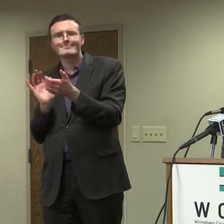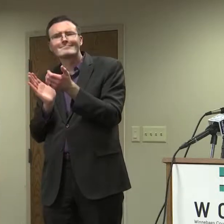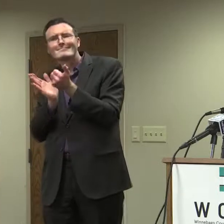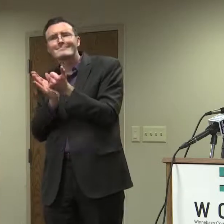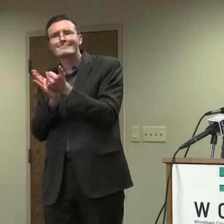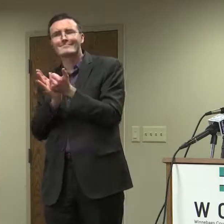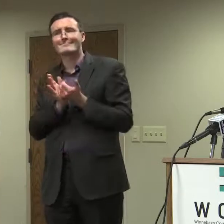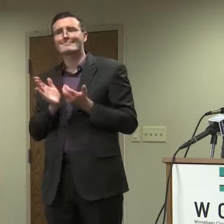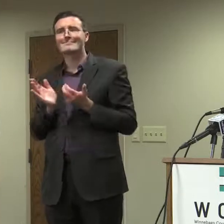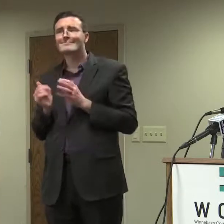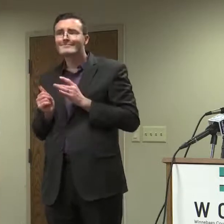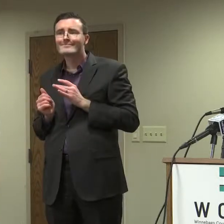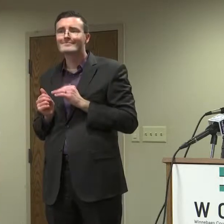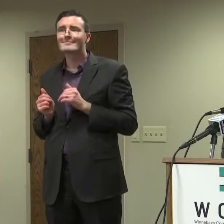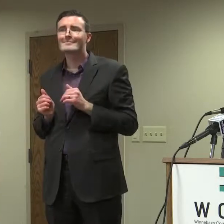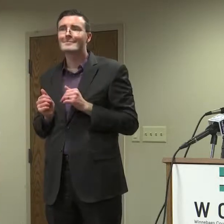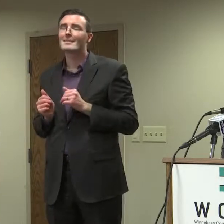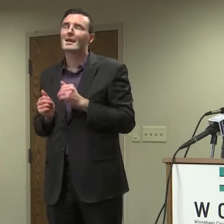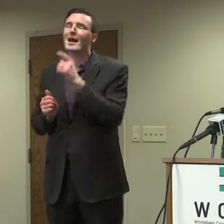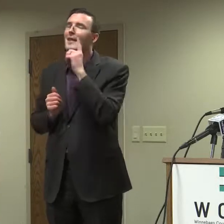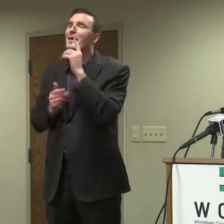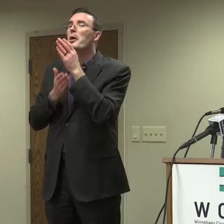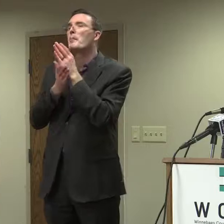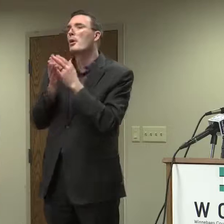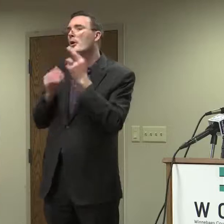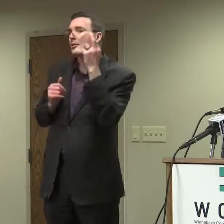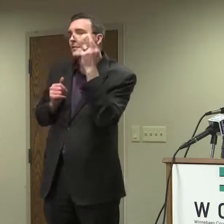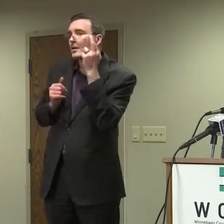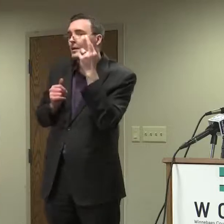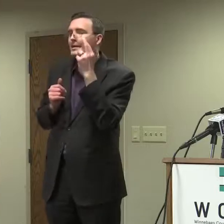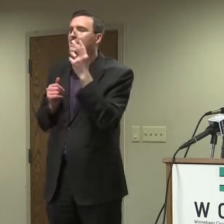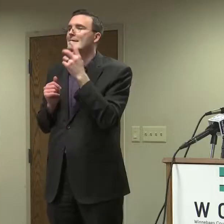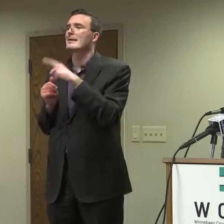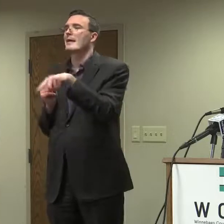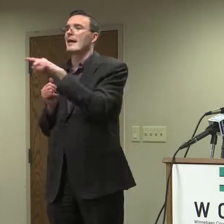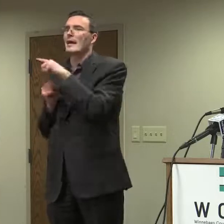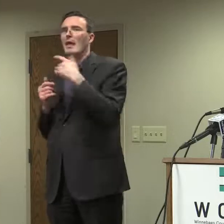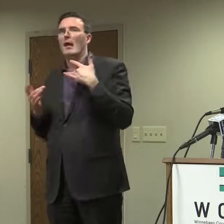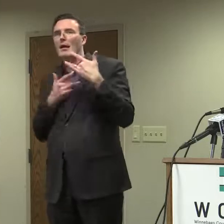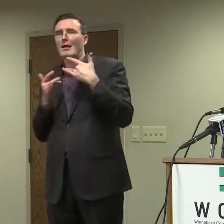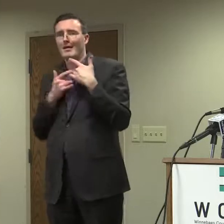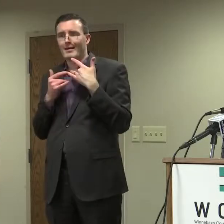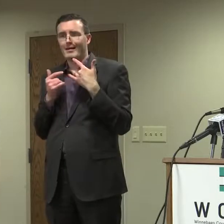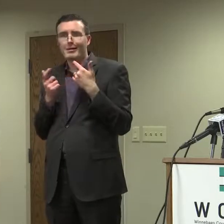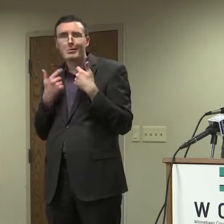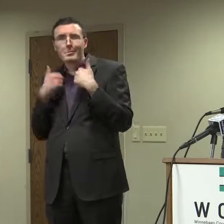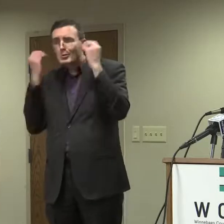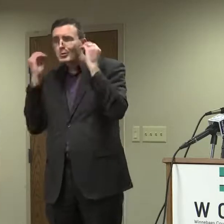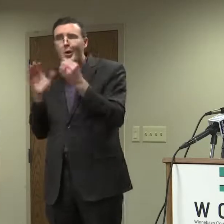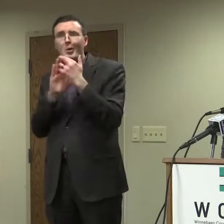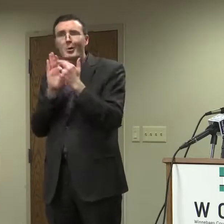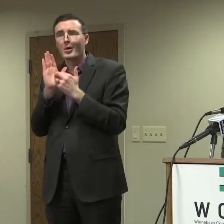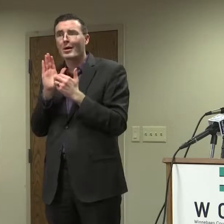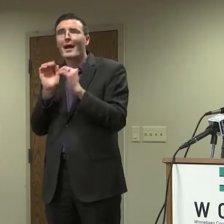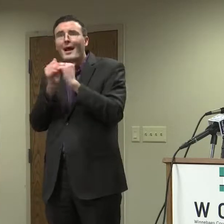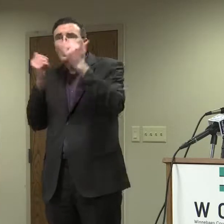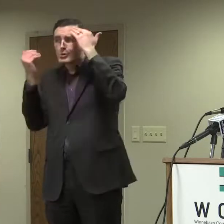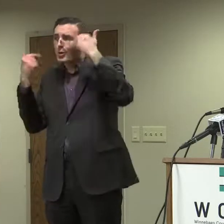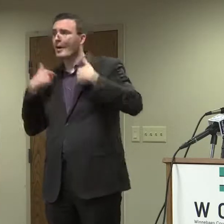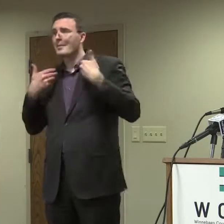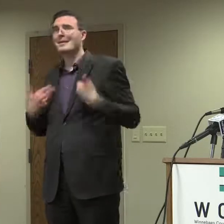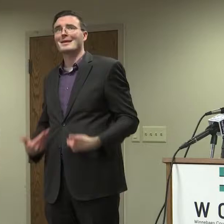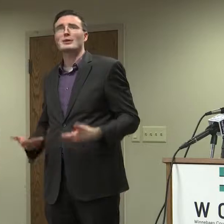know, I think part of the fear that they have is I won't get on any system. How will they know I'm here? How will they know I need a